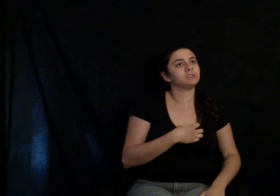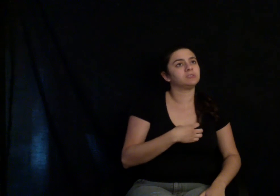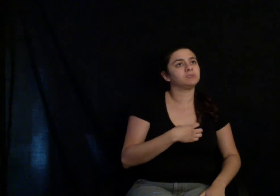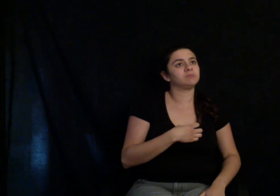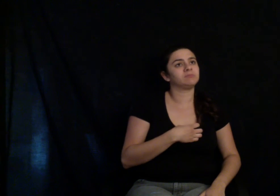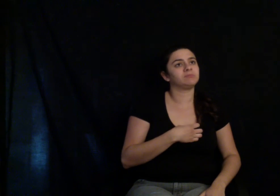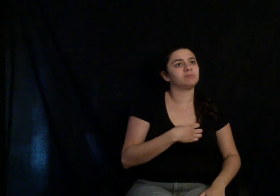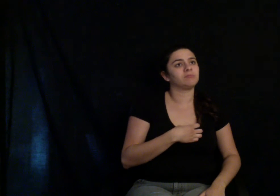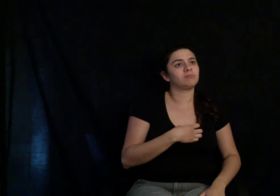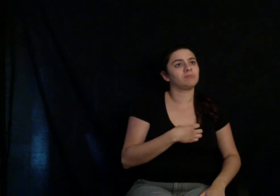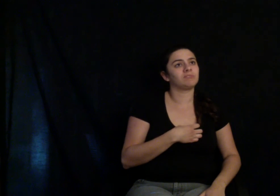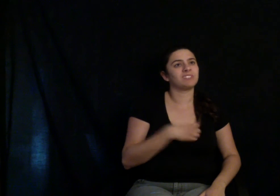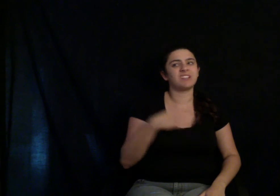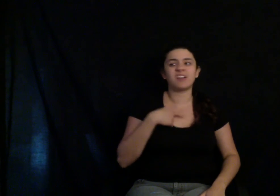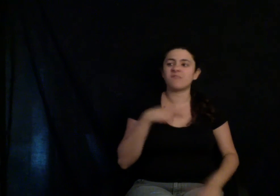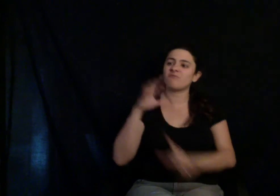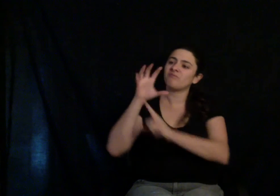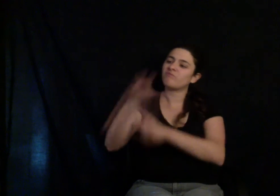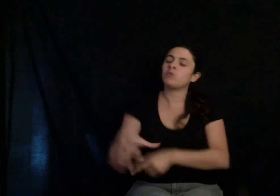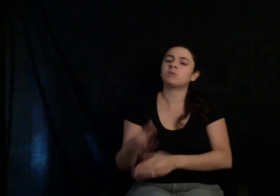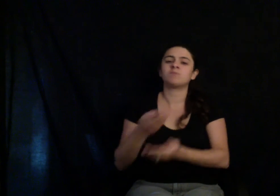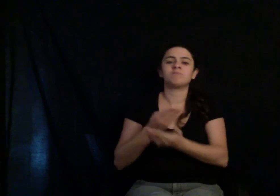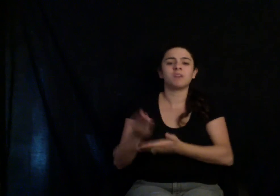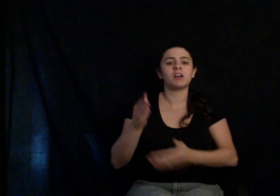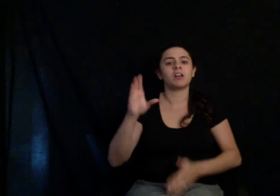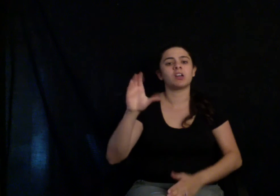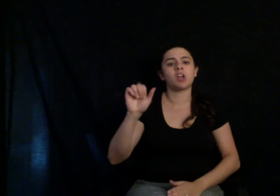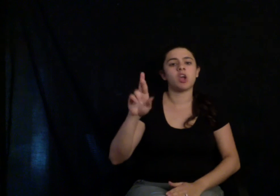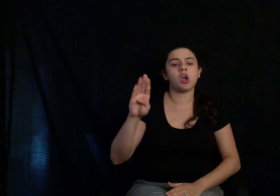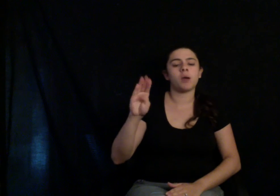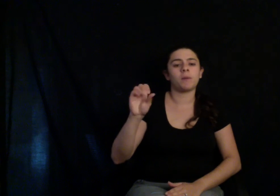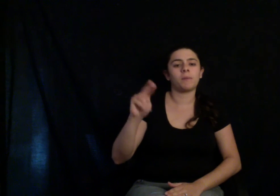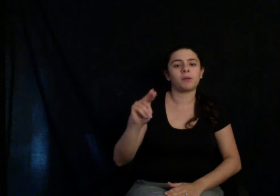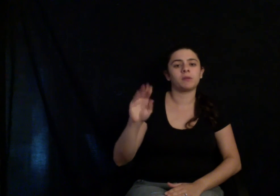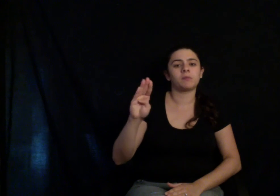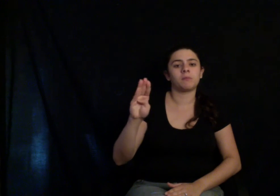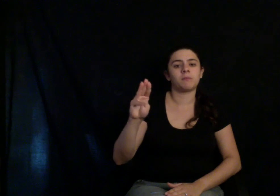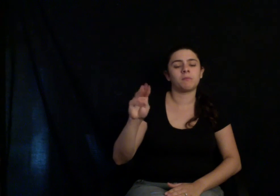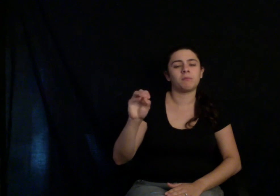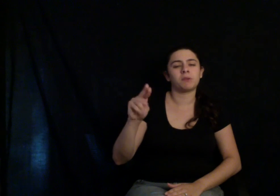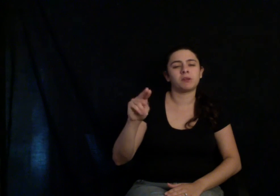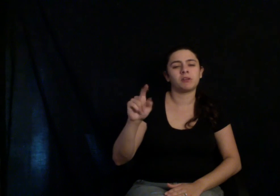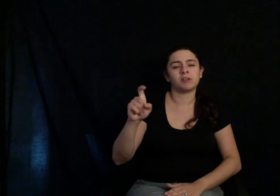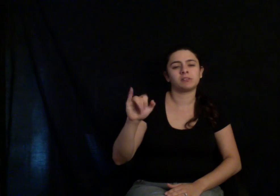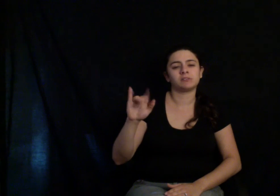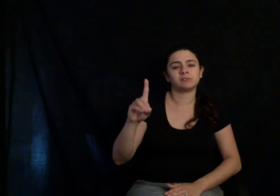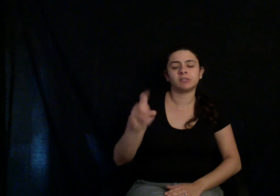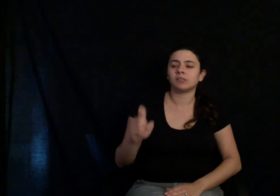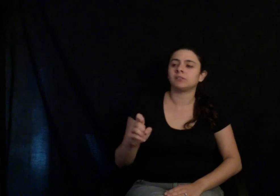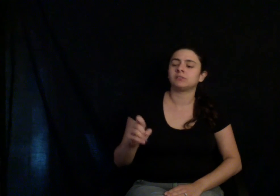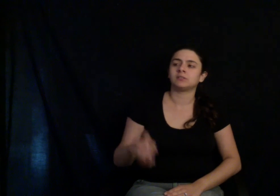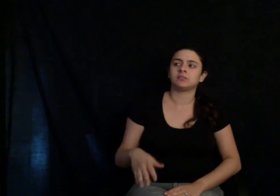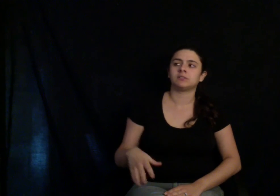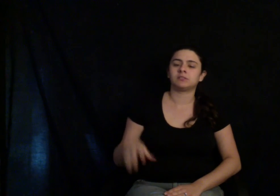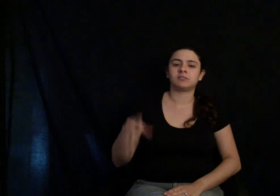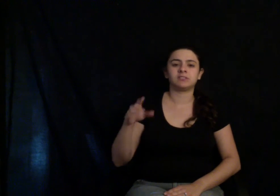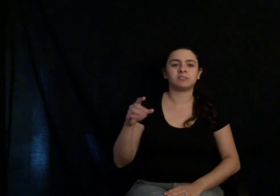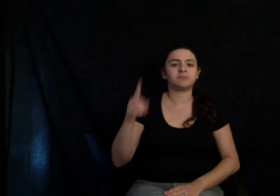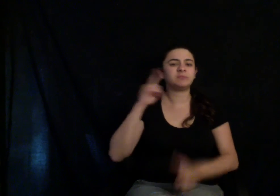a freaking carbon monoxide detector. Even if I had mentioned it to him, like, hey, you should get this, I should have like mailed him one or something. In a sense, I